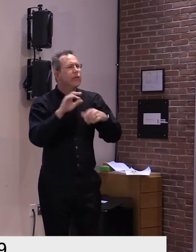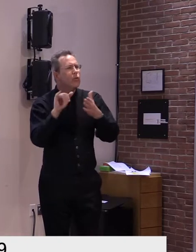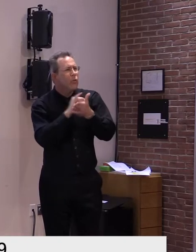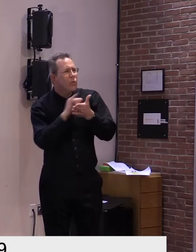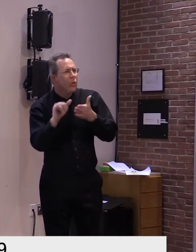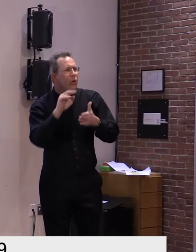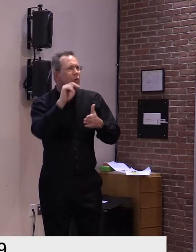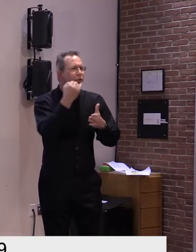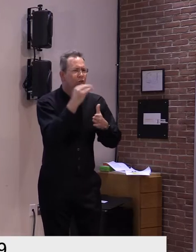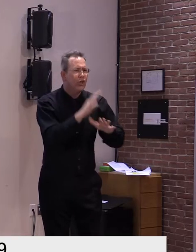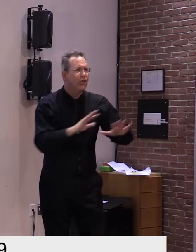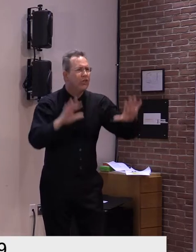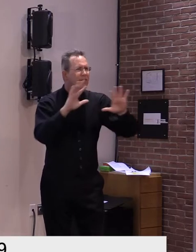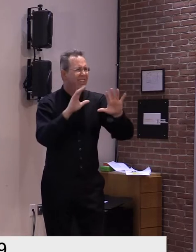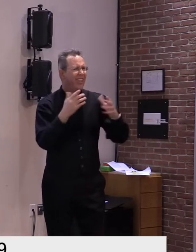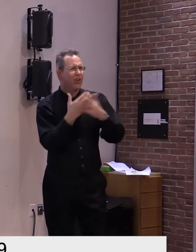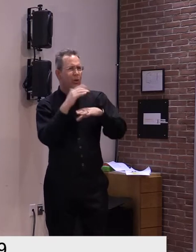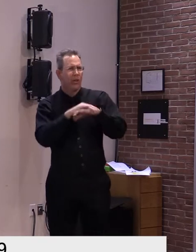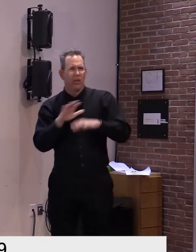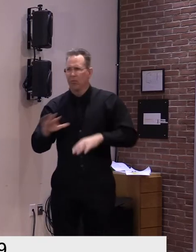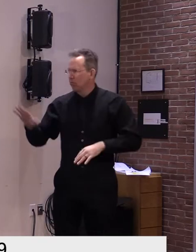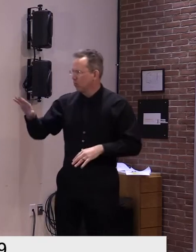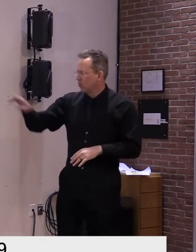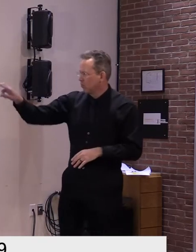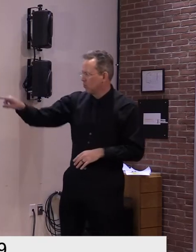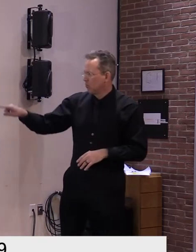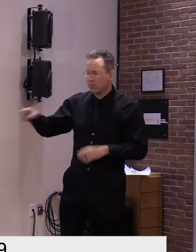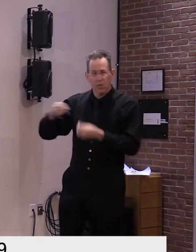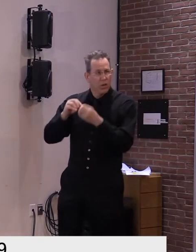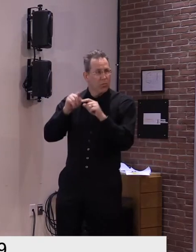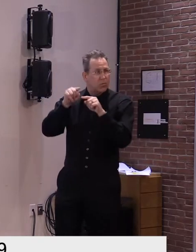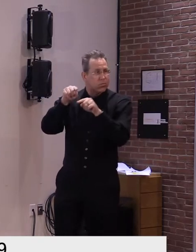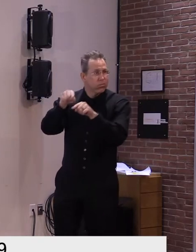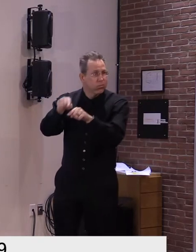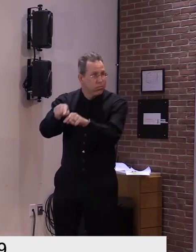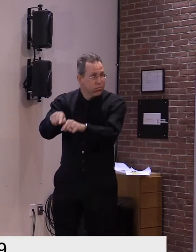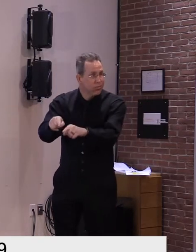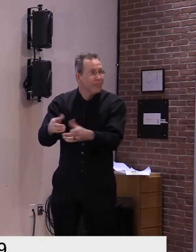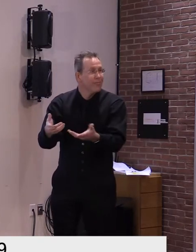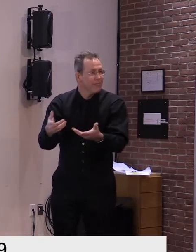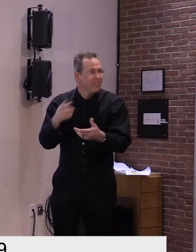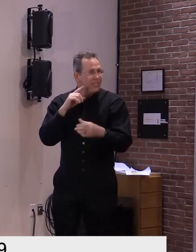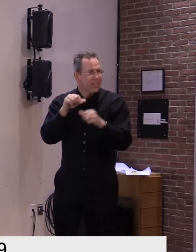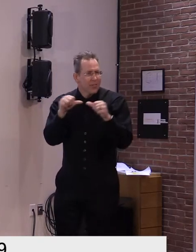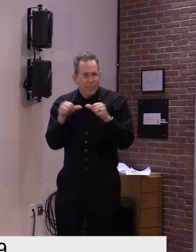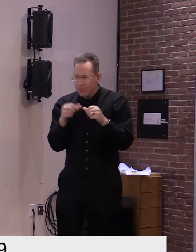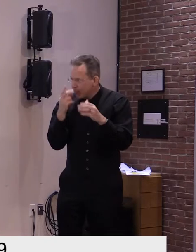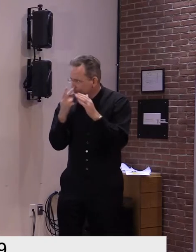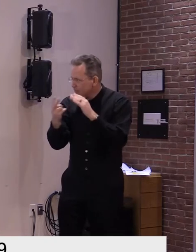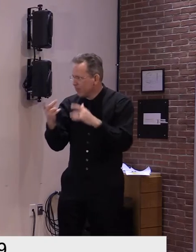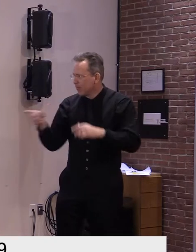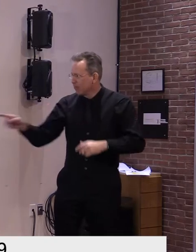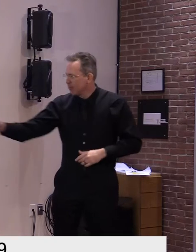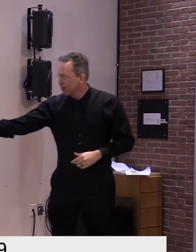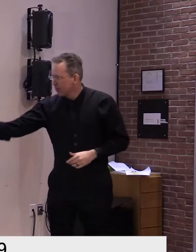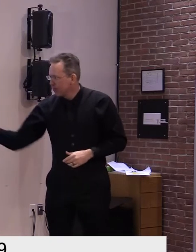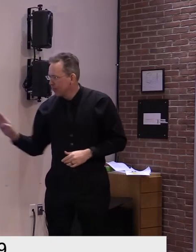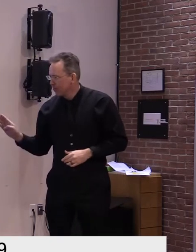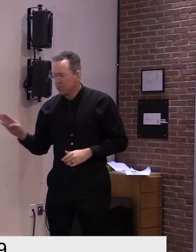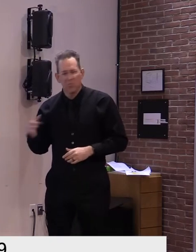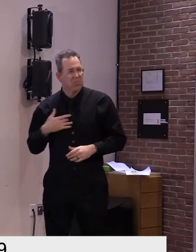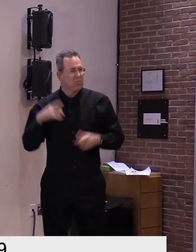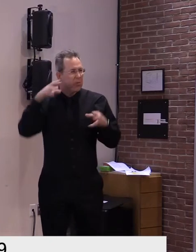the fatality rate. Regional forecast indicates that cases are anticipated to continue to decline across the